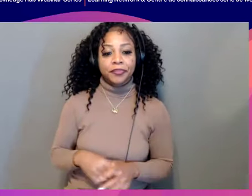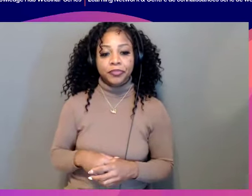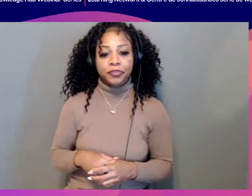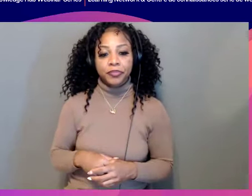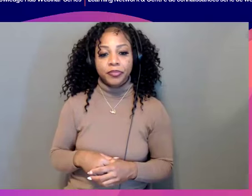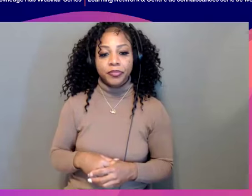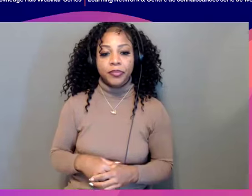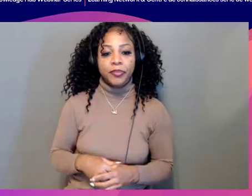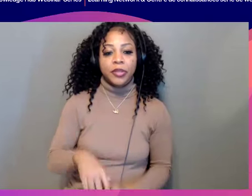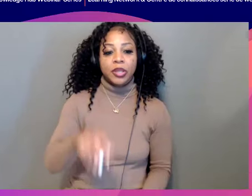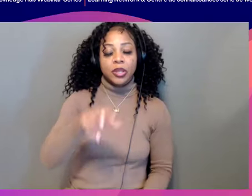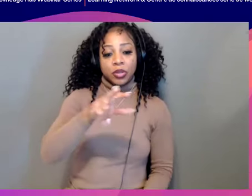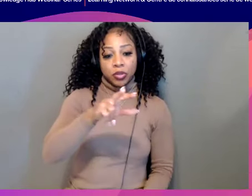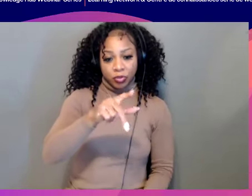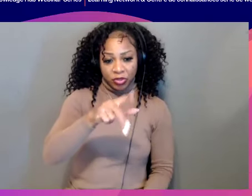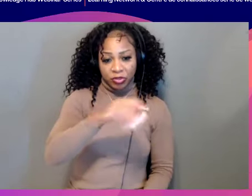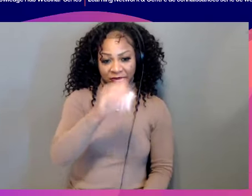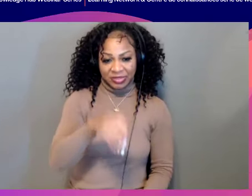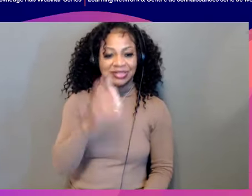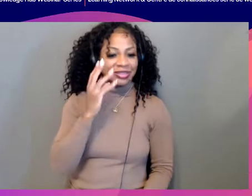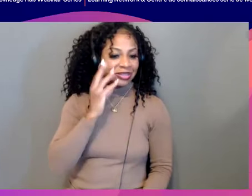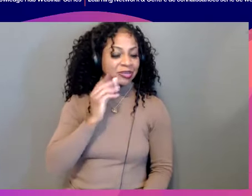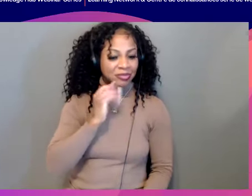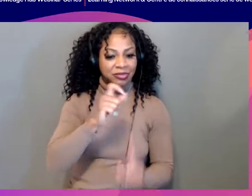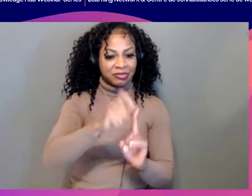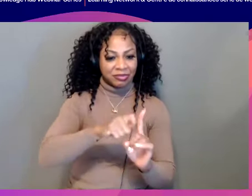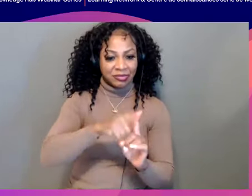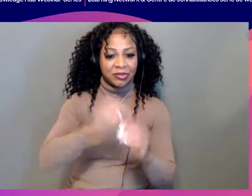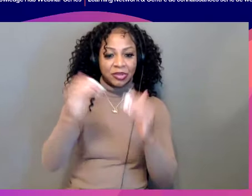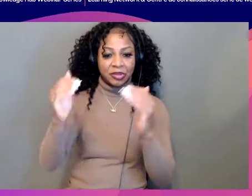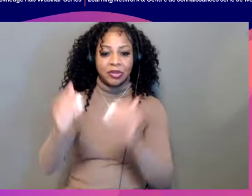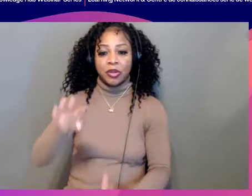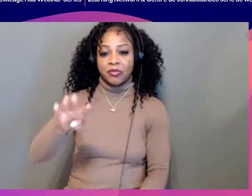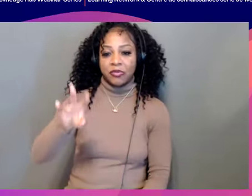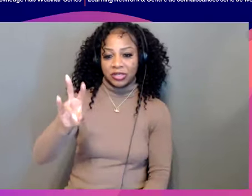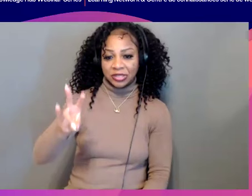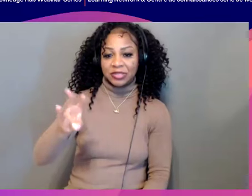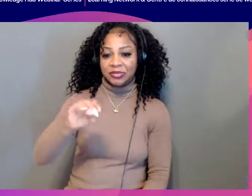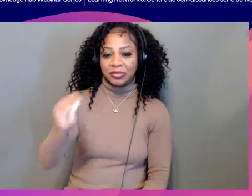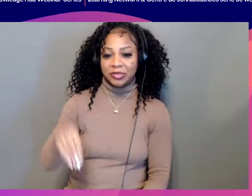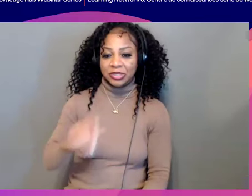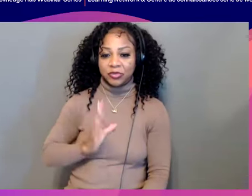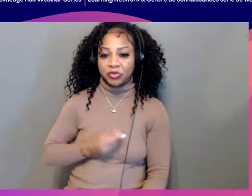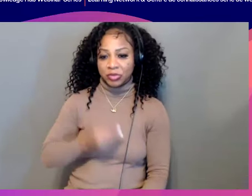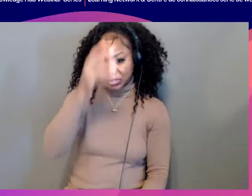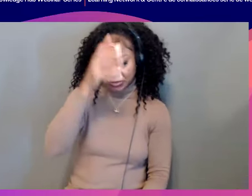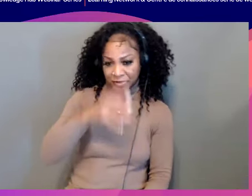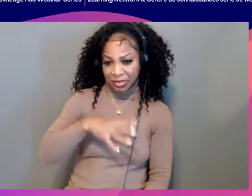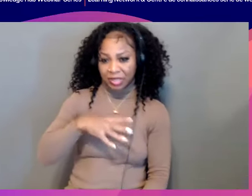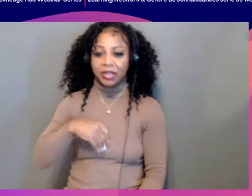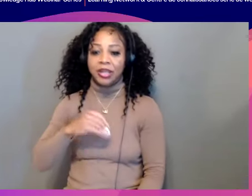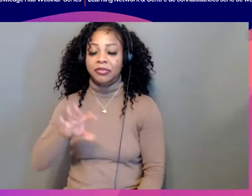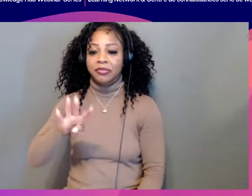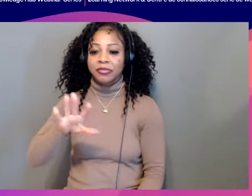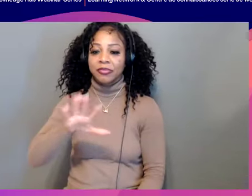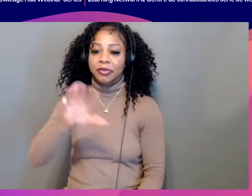experienced harassment at work due to their gender identity. 47% of trans men and 45% of trans